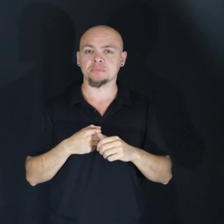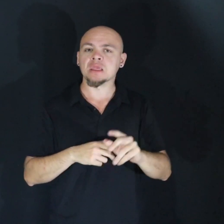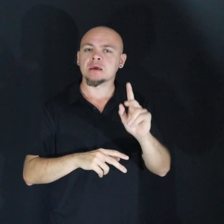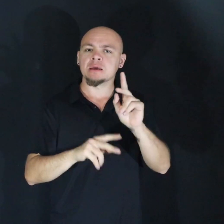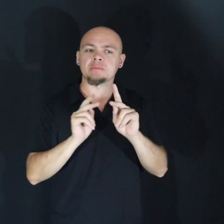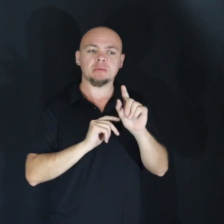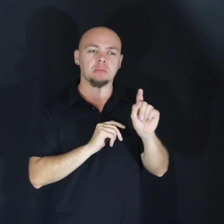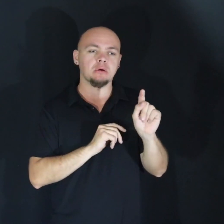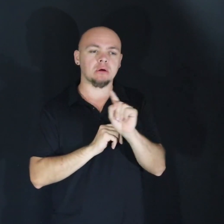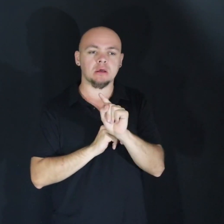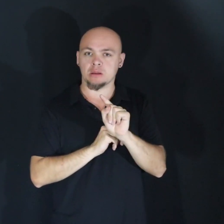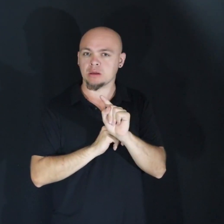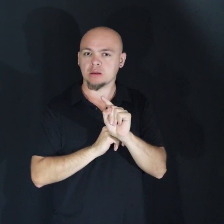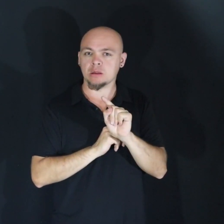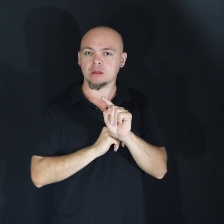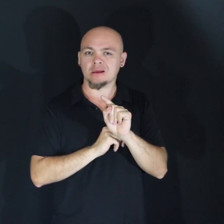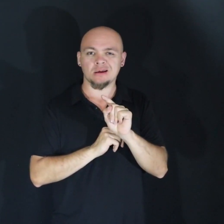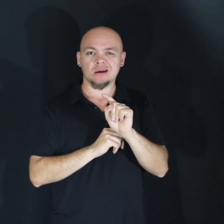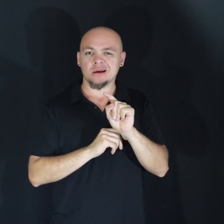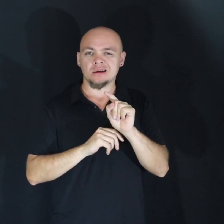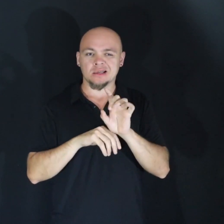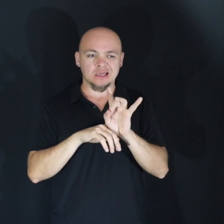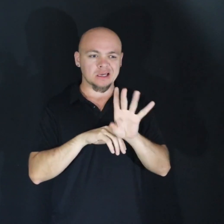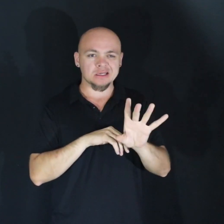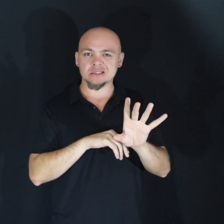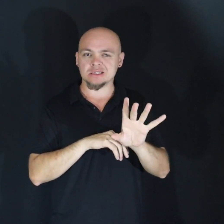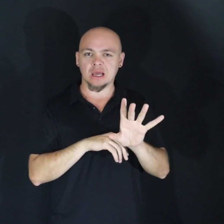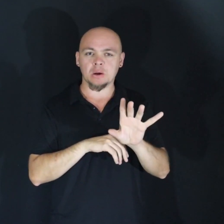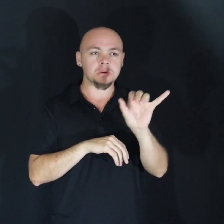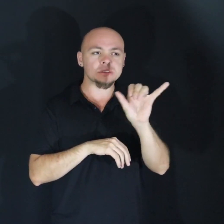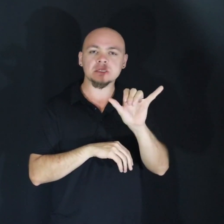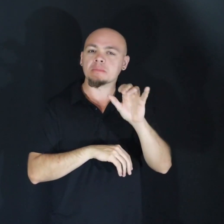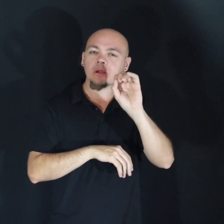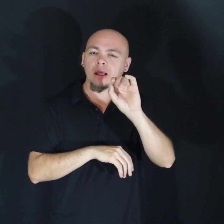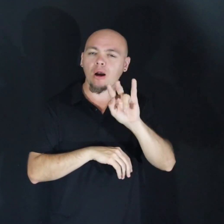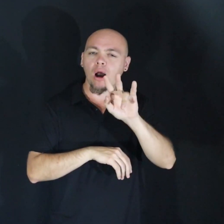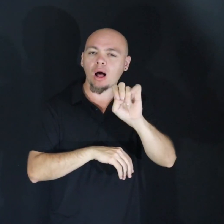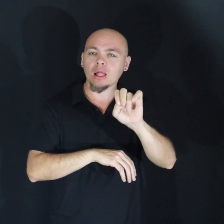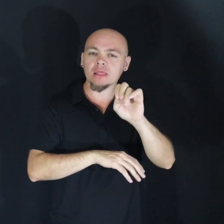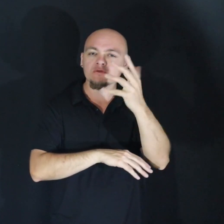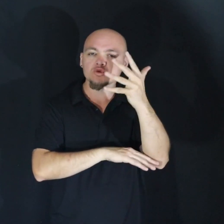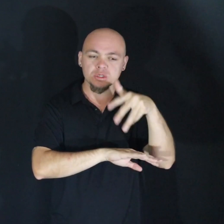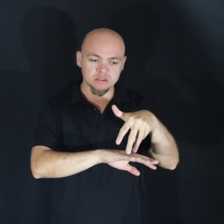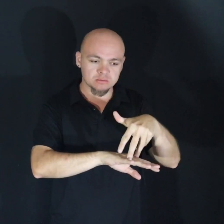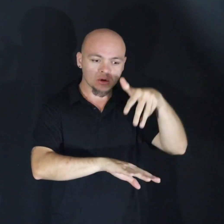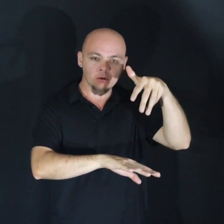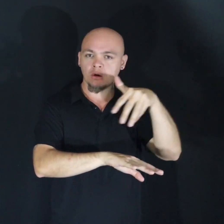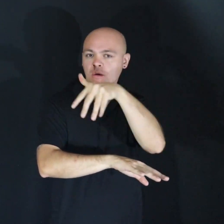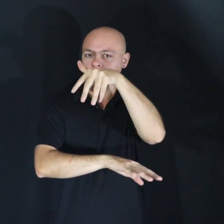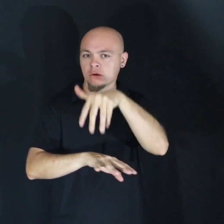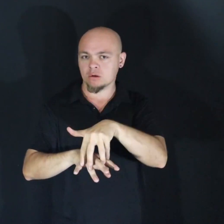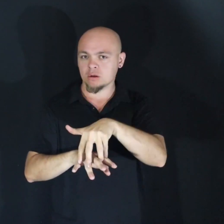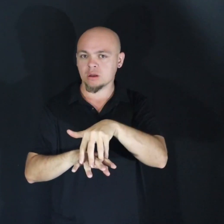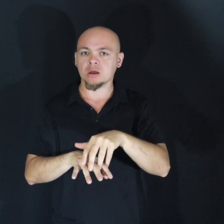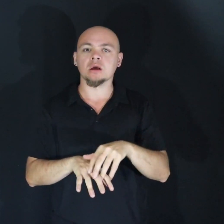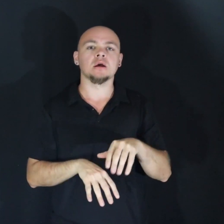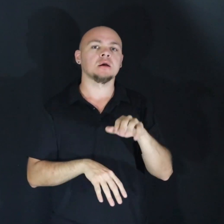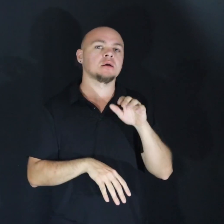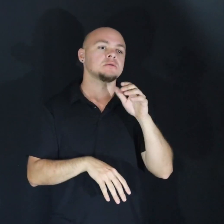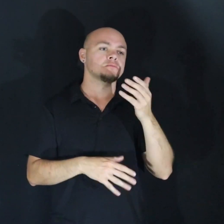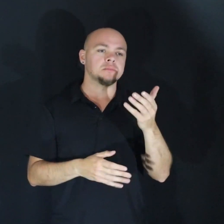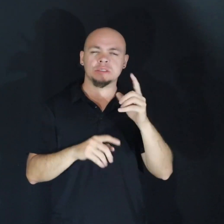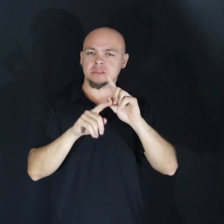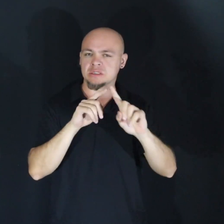Humans violently displaced, like olive trees uprooted. Smyrna, Algiers,